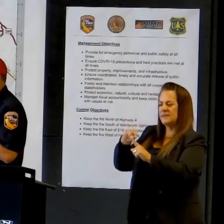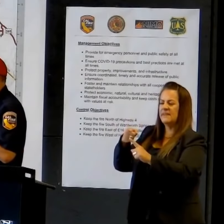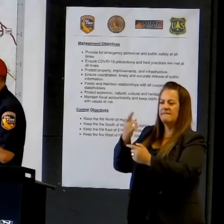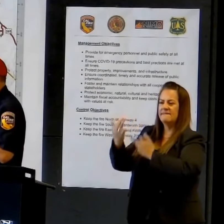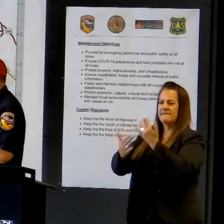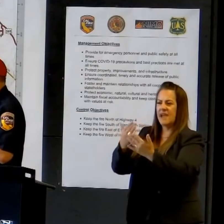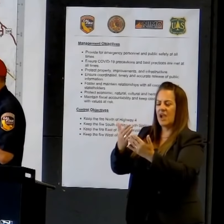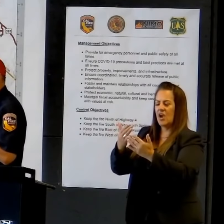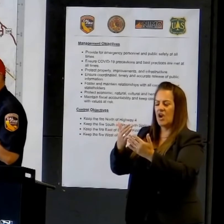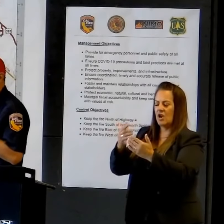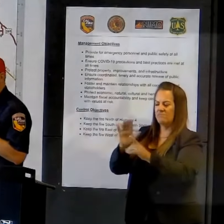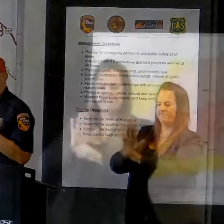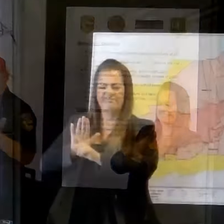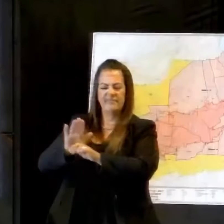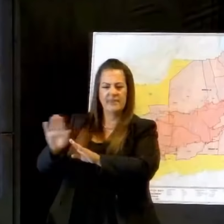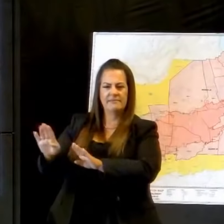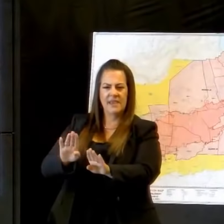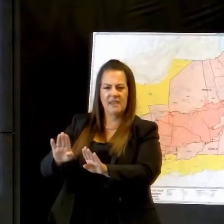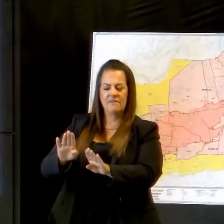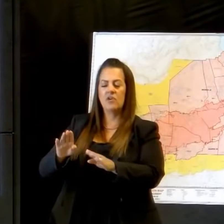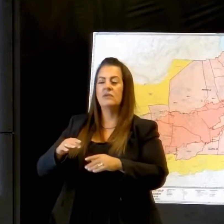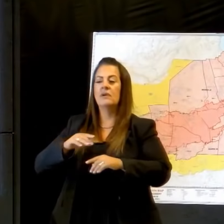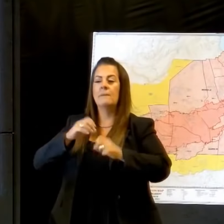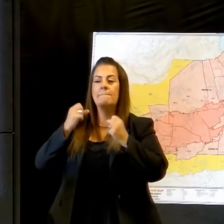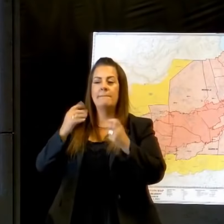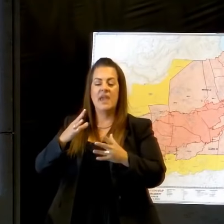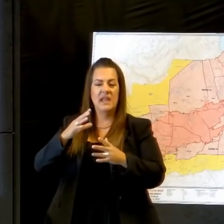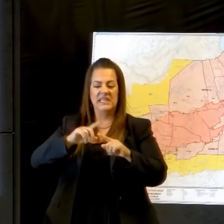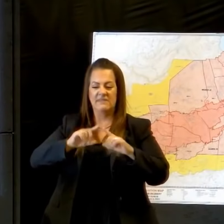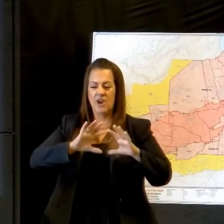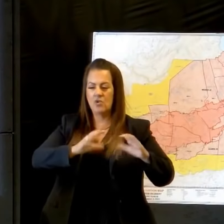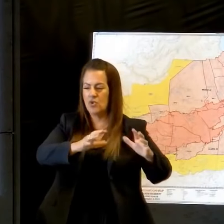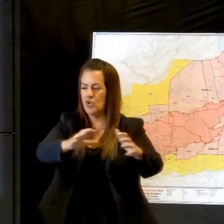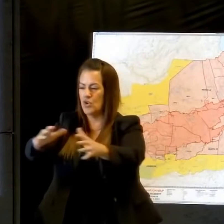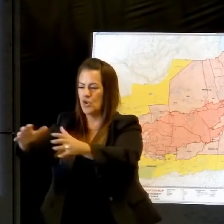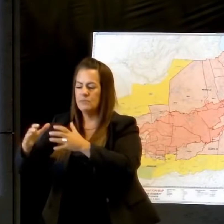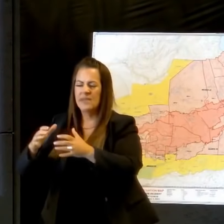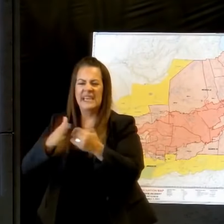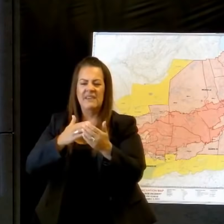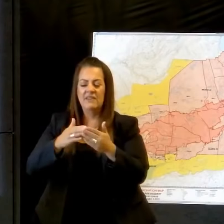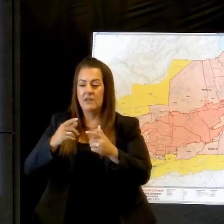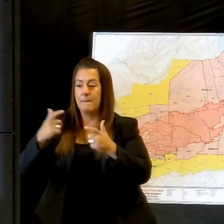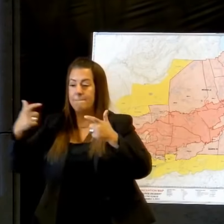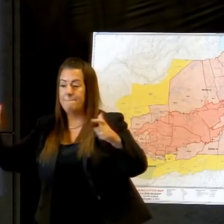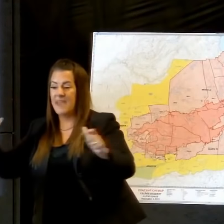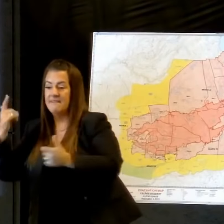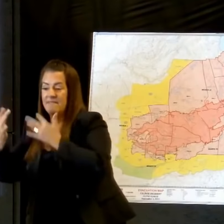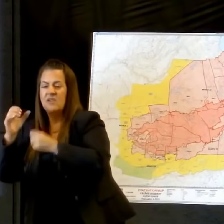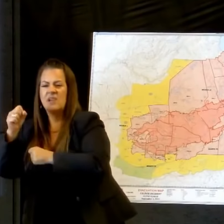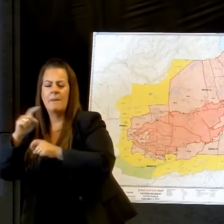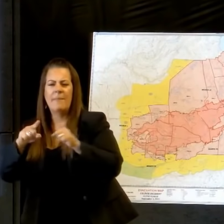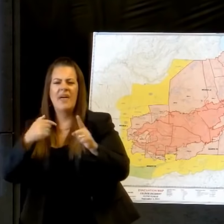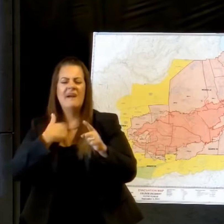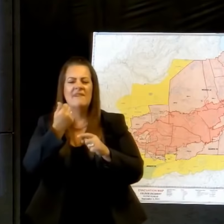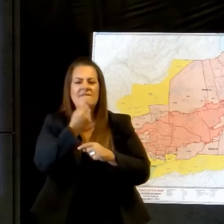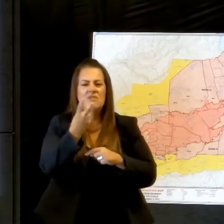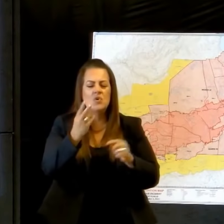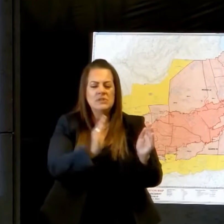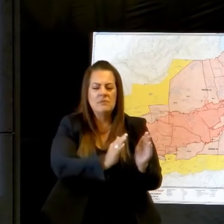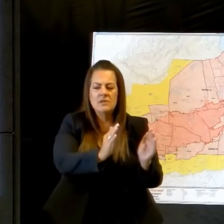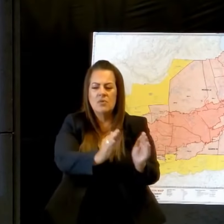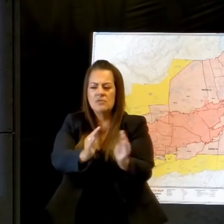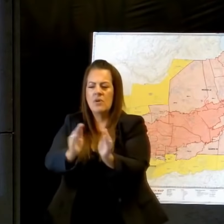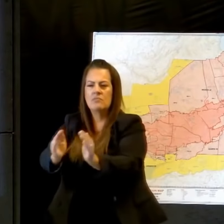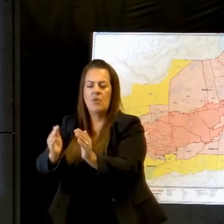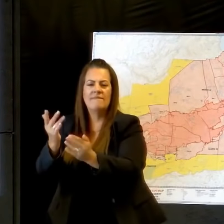these winds have caused for the resources that are out there in the field. Those spot fires are going to continue to cause problems for all the resources. Currently,